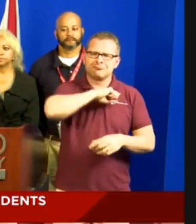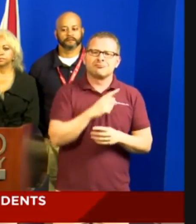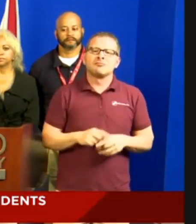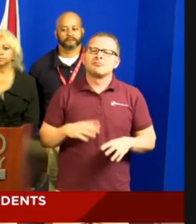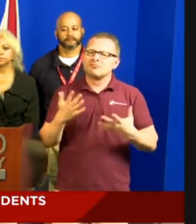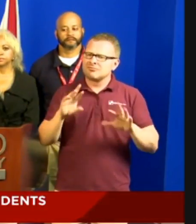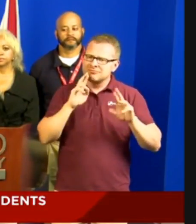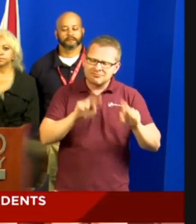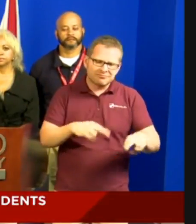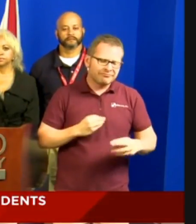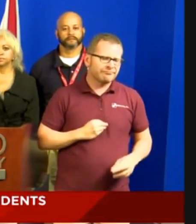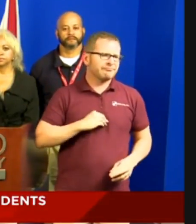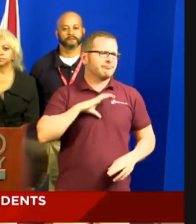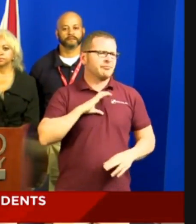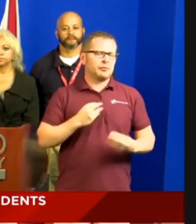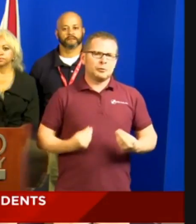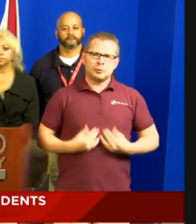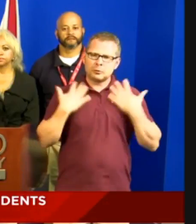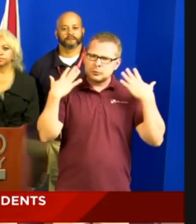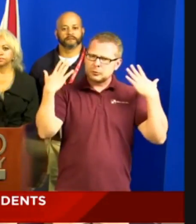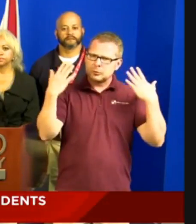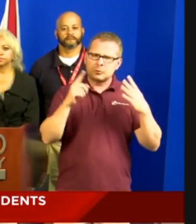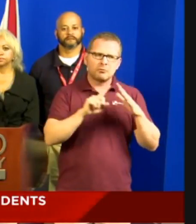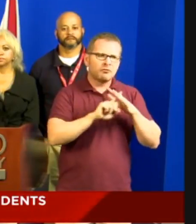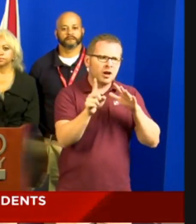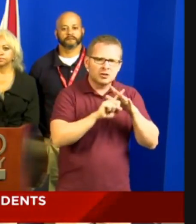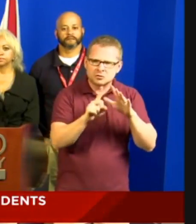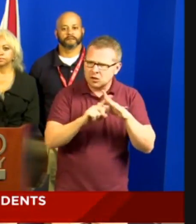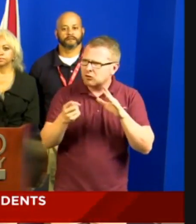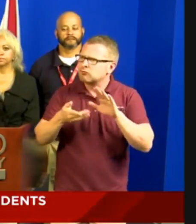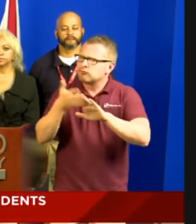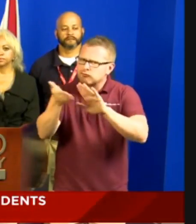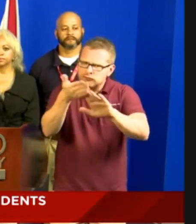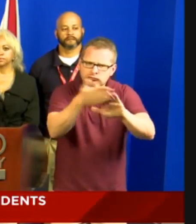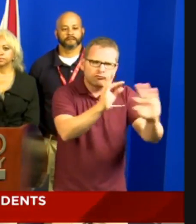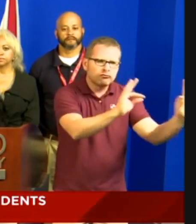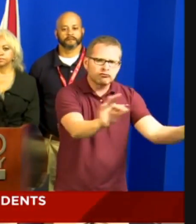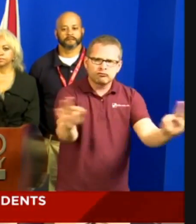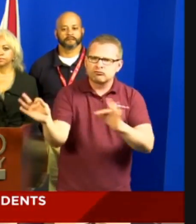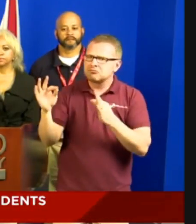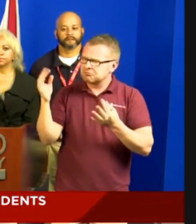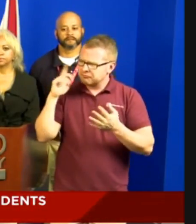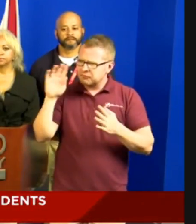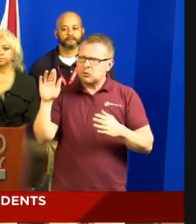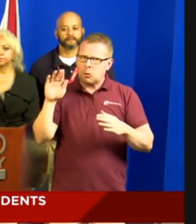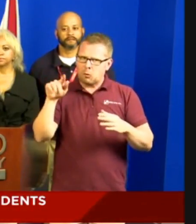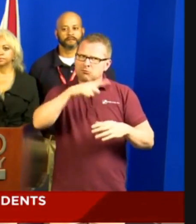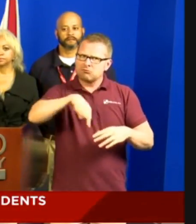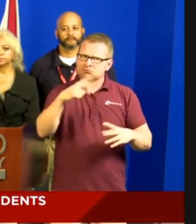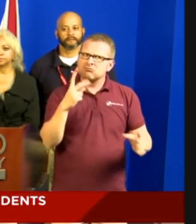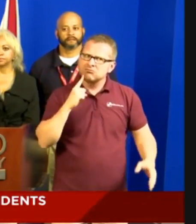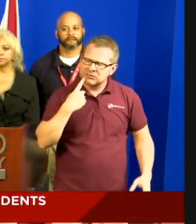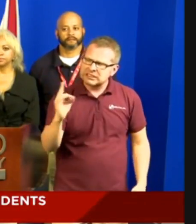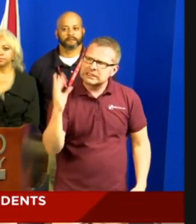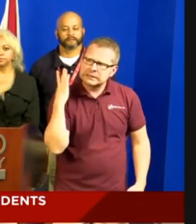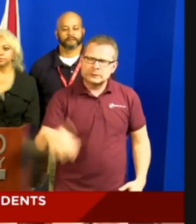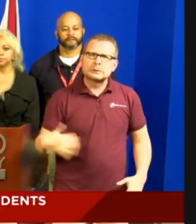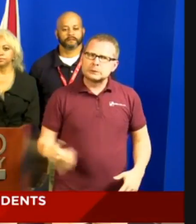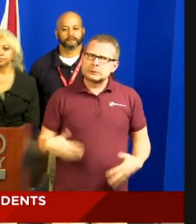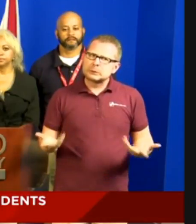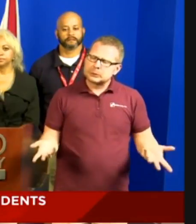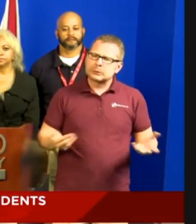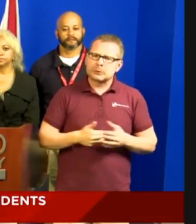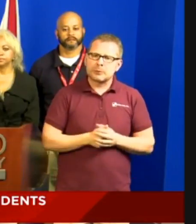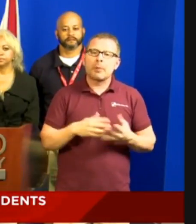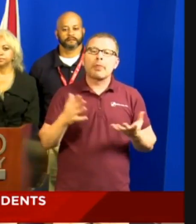evacuations that residents are taking this storm seriously. They say that all disasters are local. In the spirit of